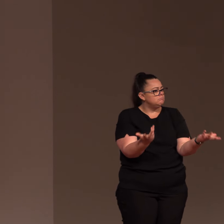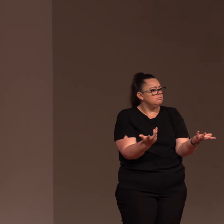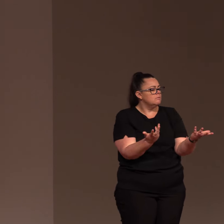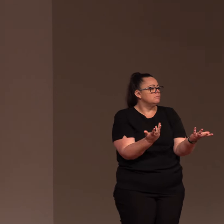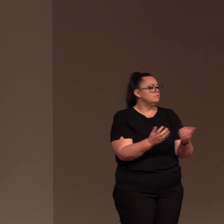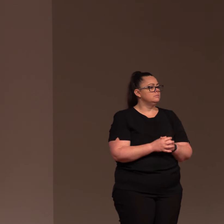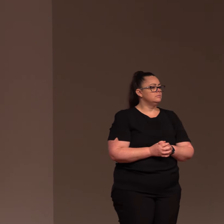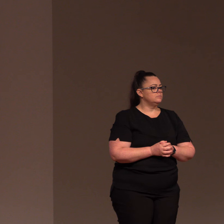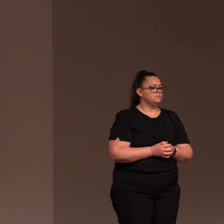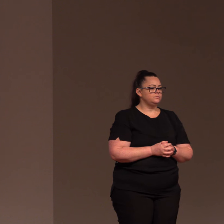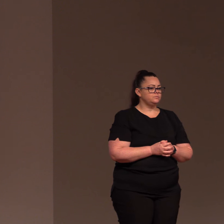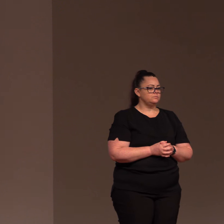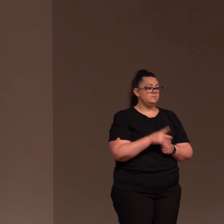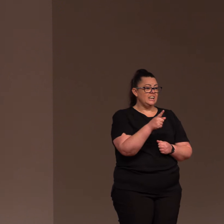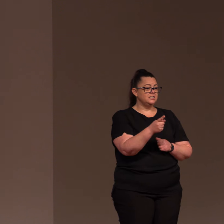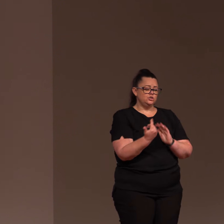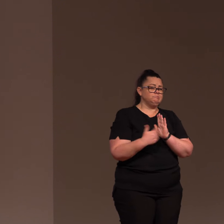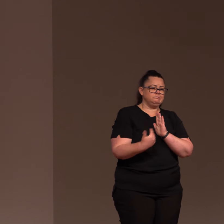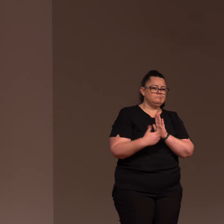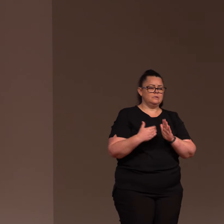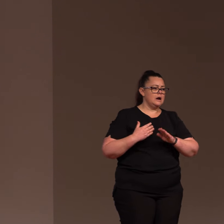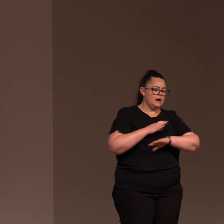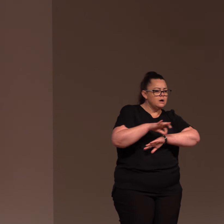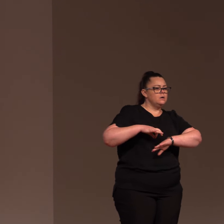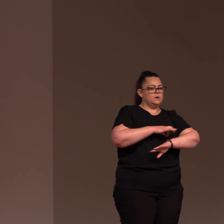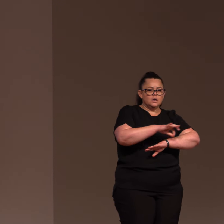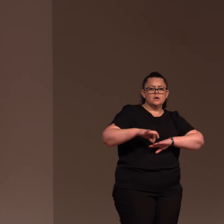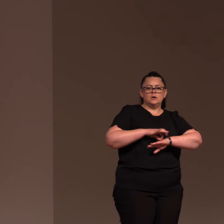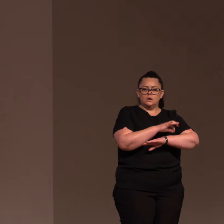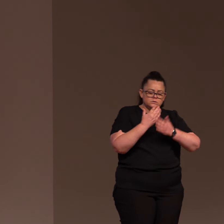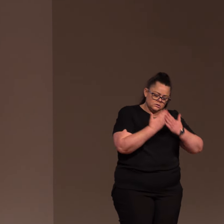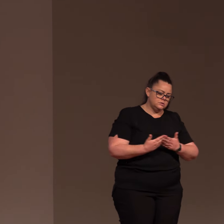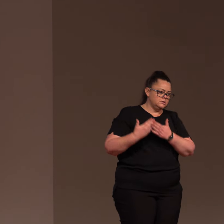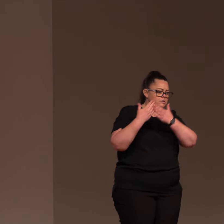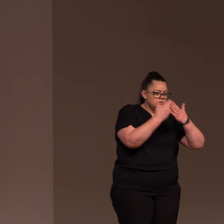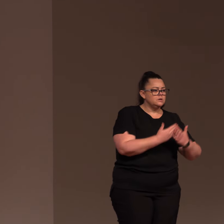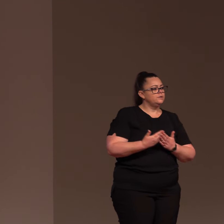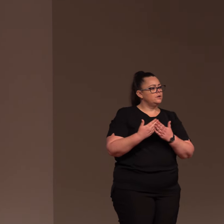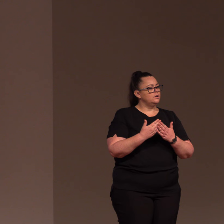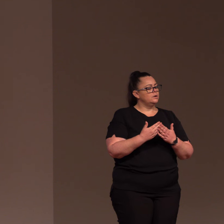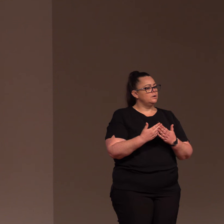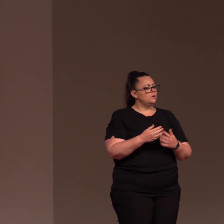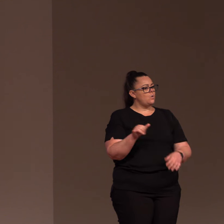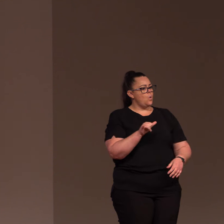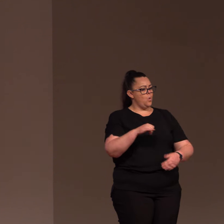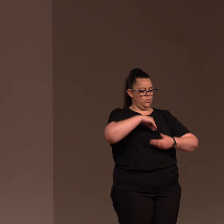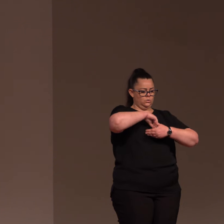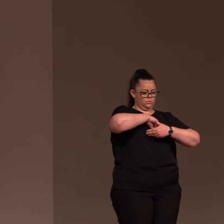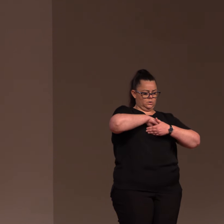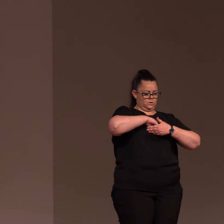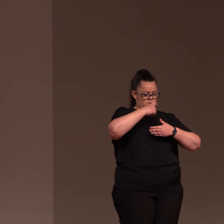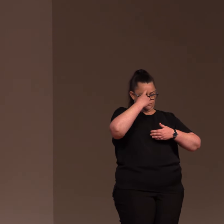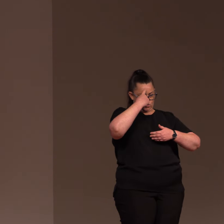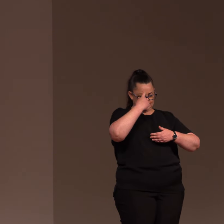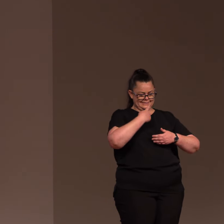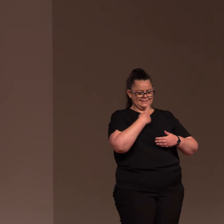Did you just simply put in the hours? Or did you have that strong voice in your head that told you that saying no to fun would be